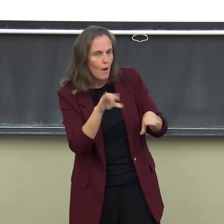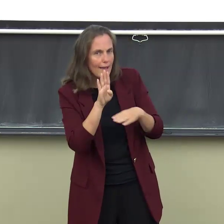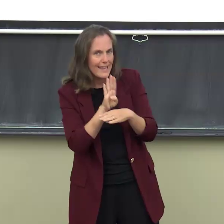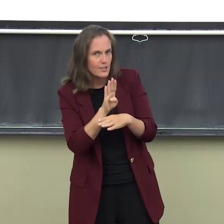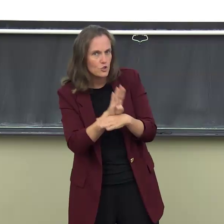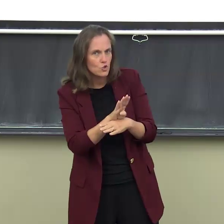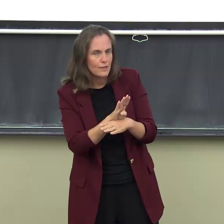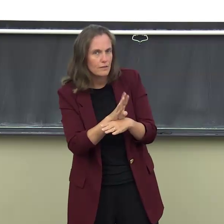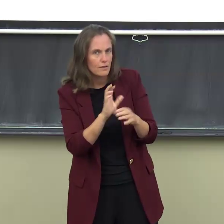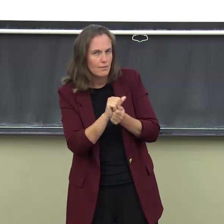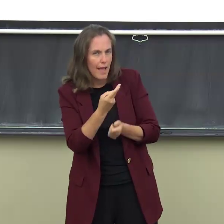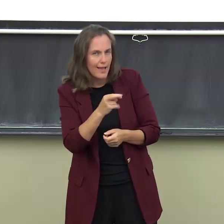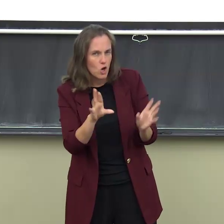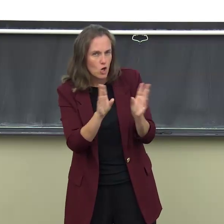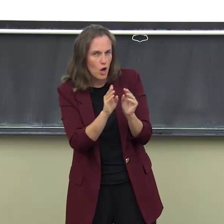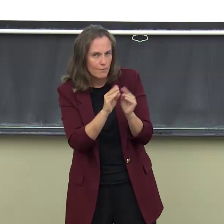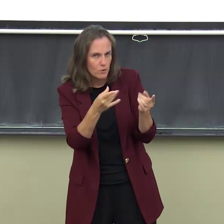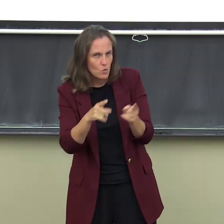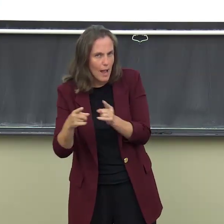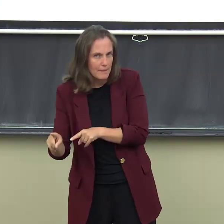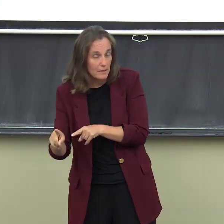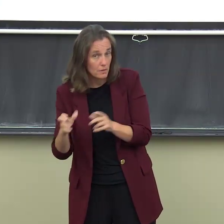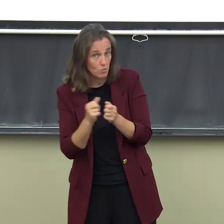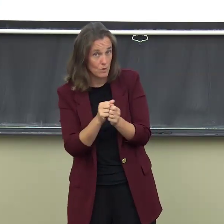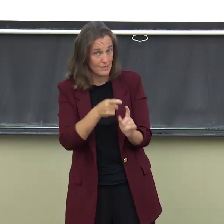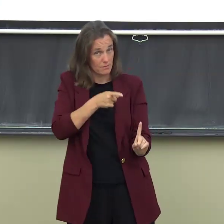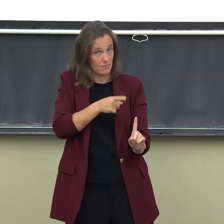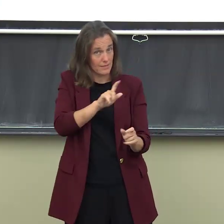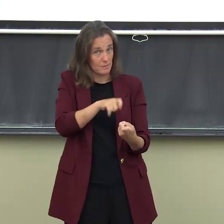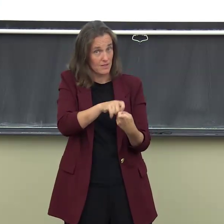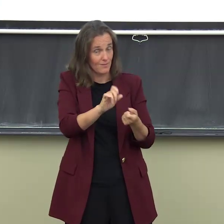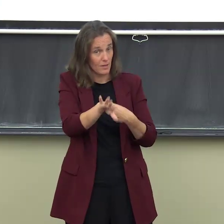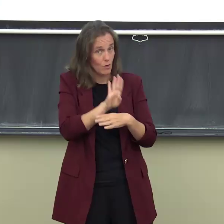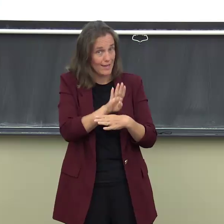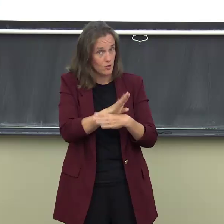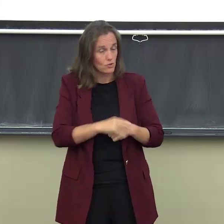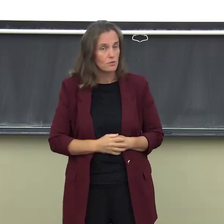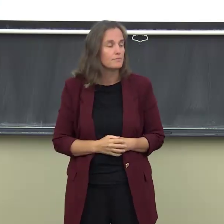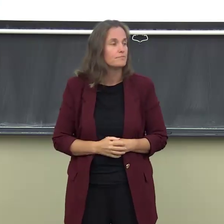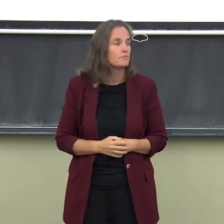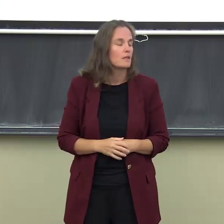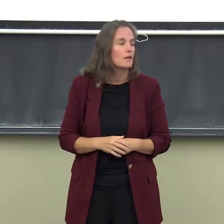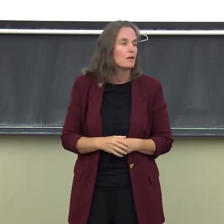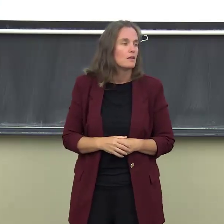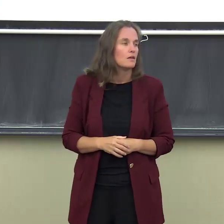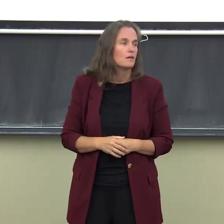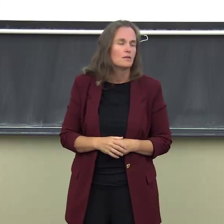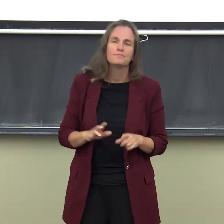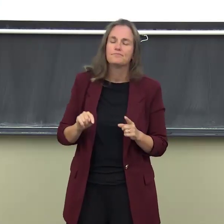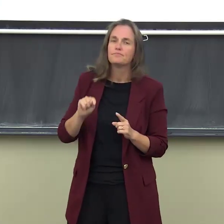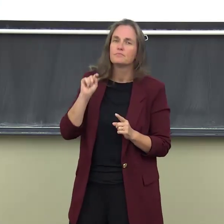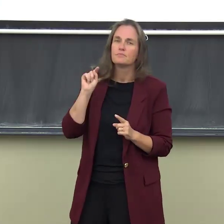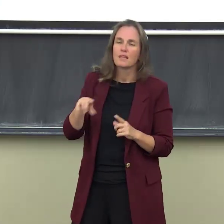industry the HR conference was in? If it was specific to an industry, or was it? It was for